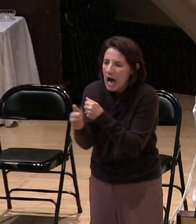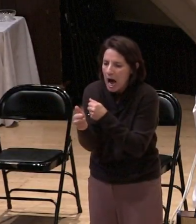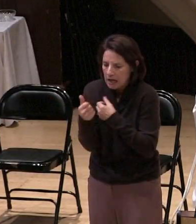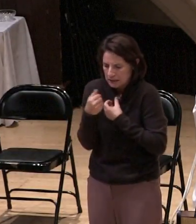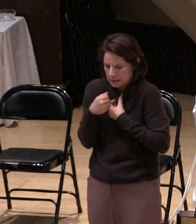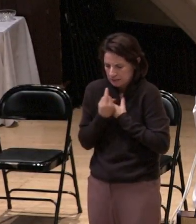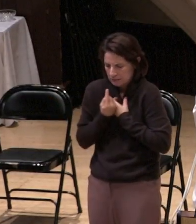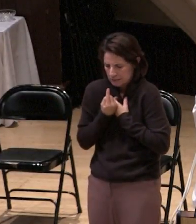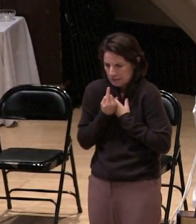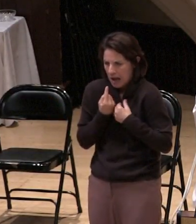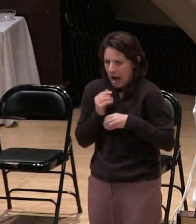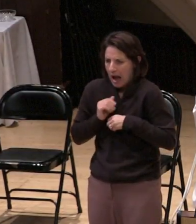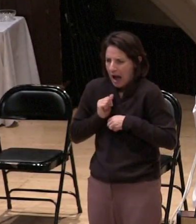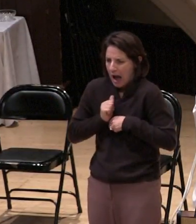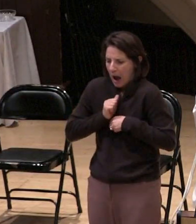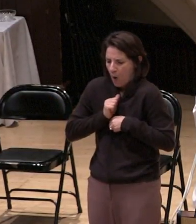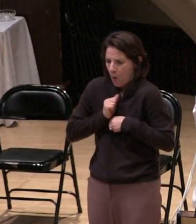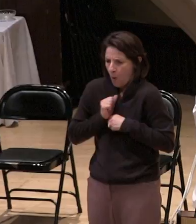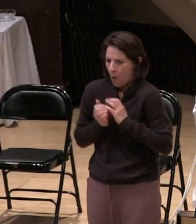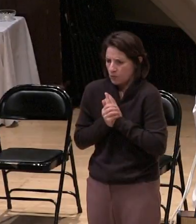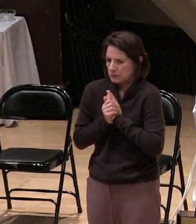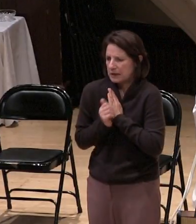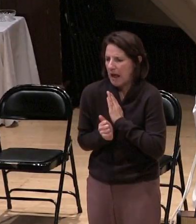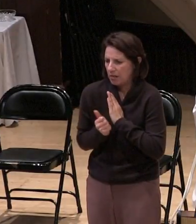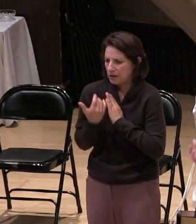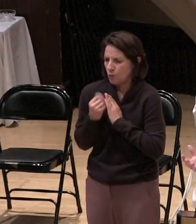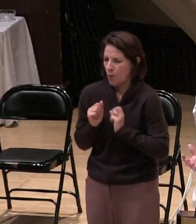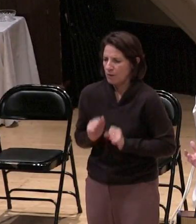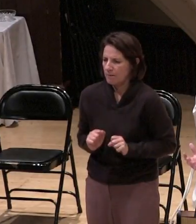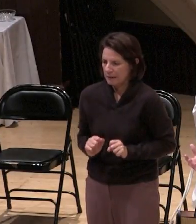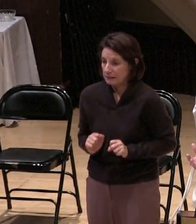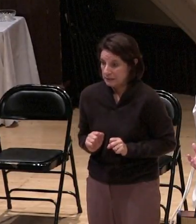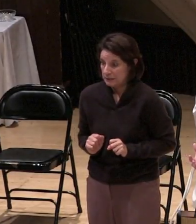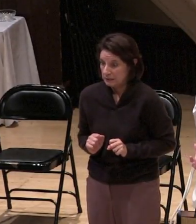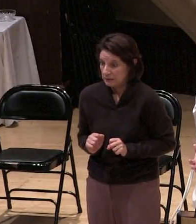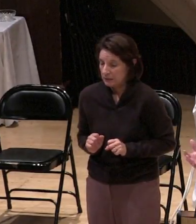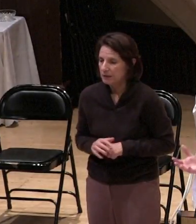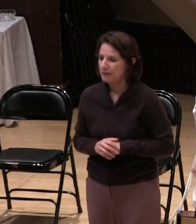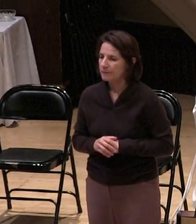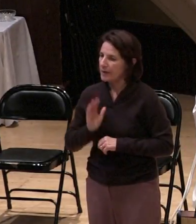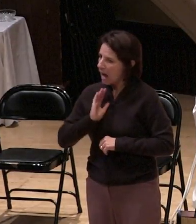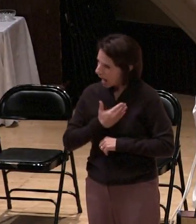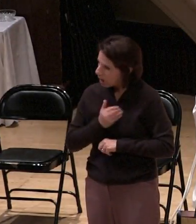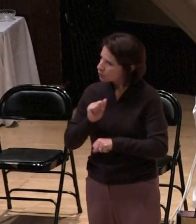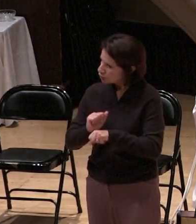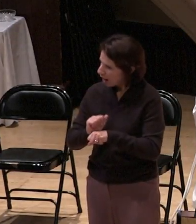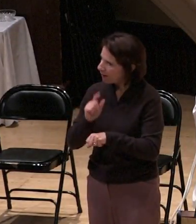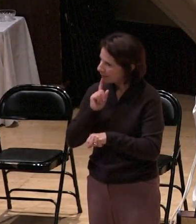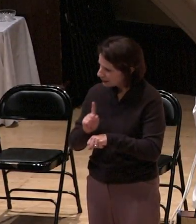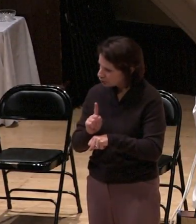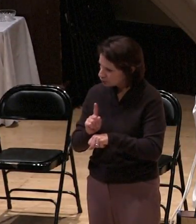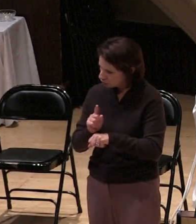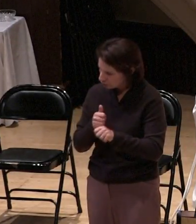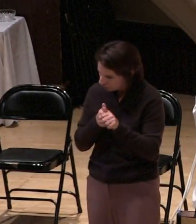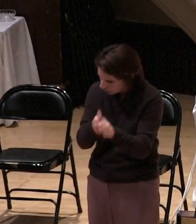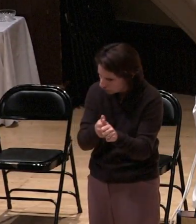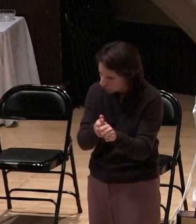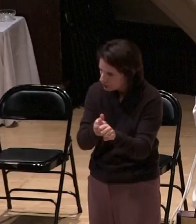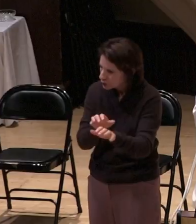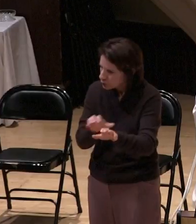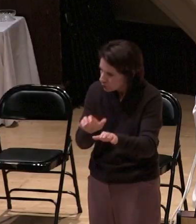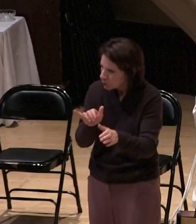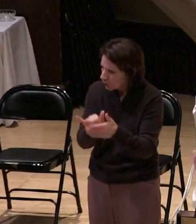own capabilities or talents, and that our job is to fulfill that destiny, not to create